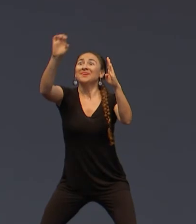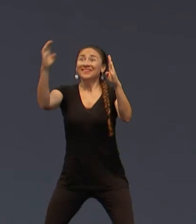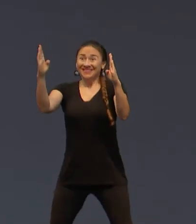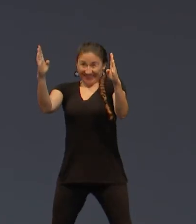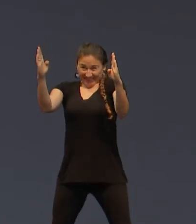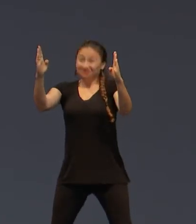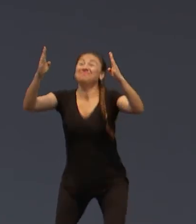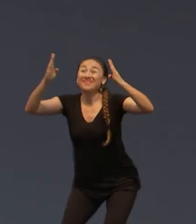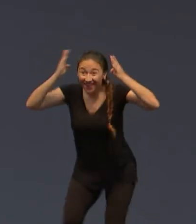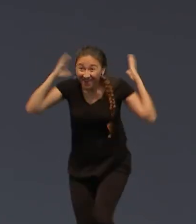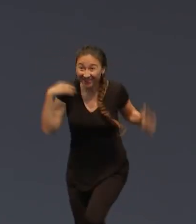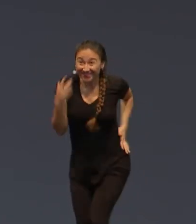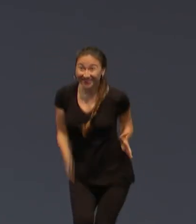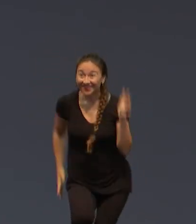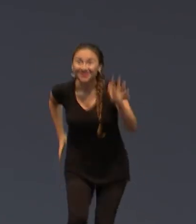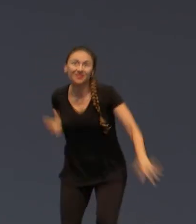I find the Barbie dolls.